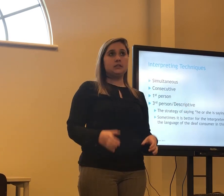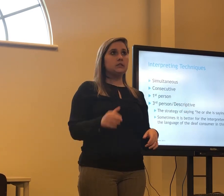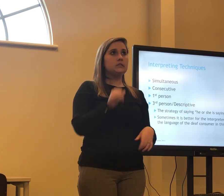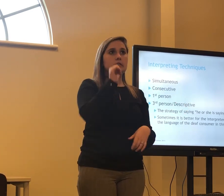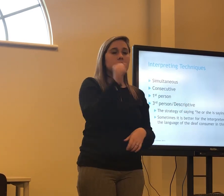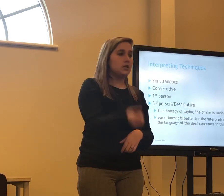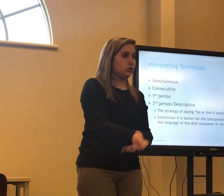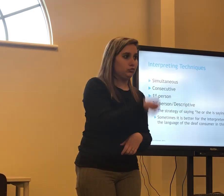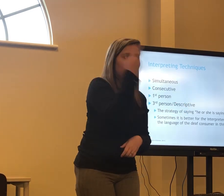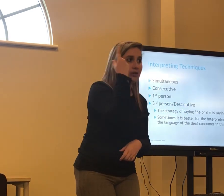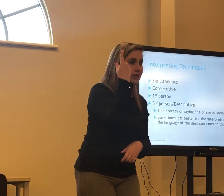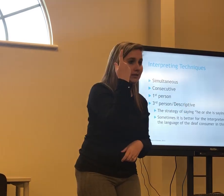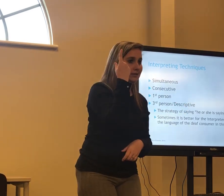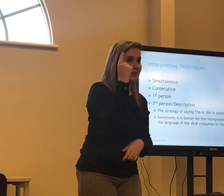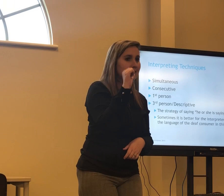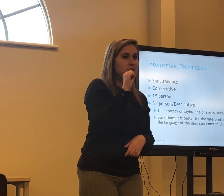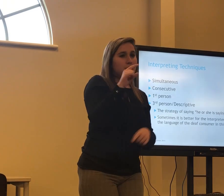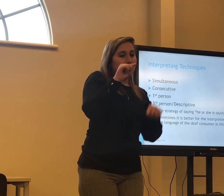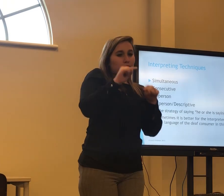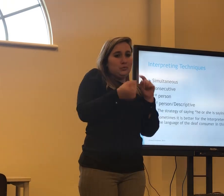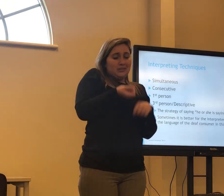make it make sense. The doctor needs to know it's